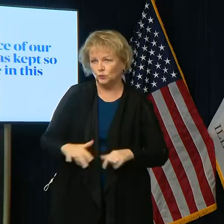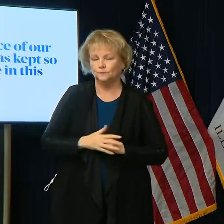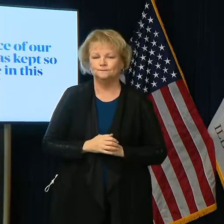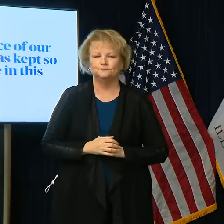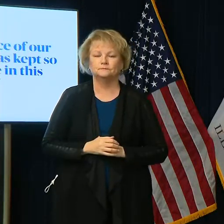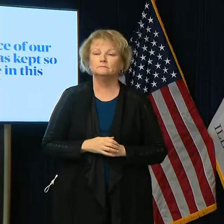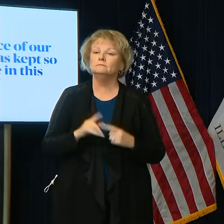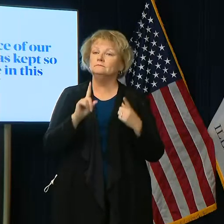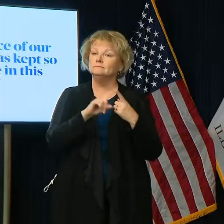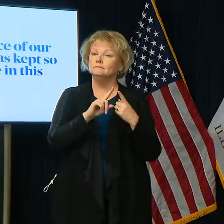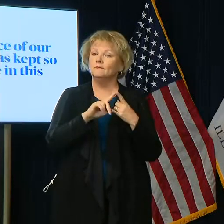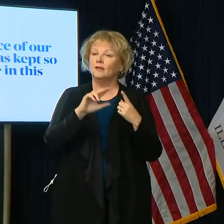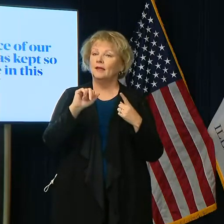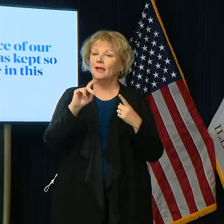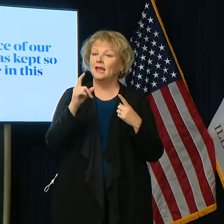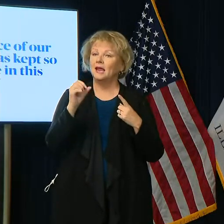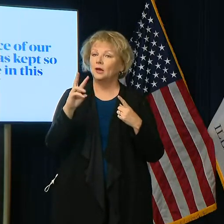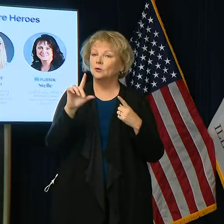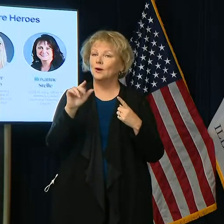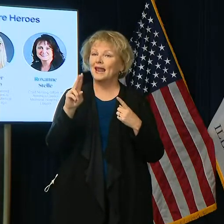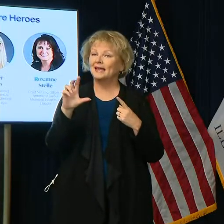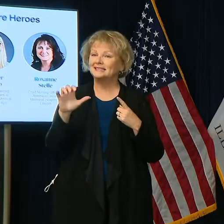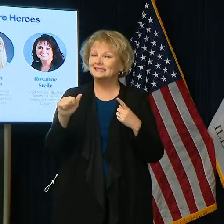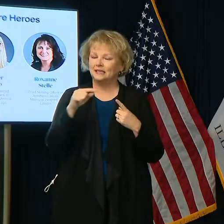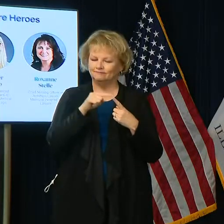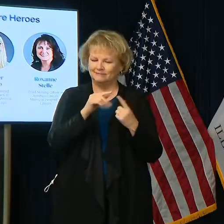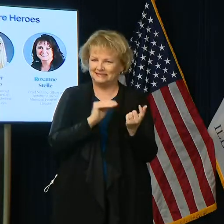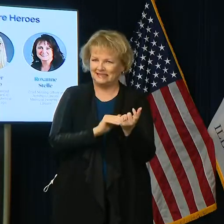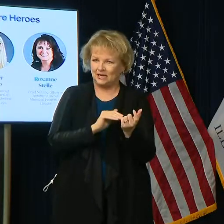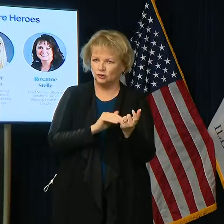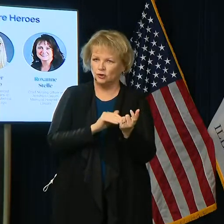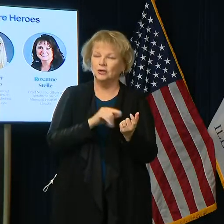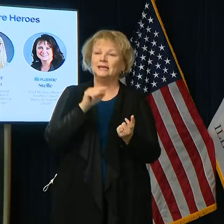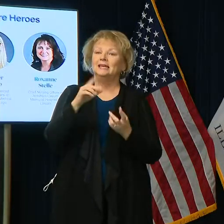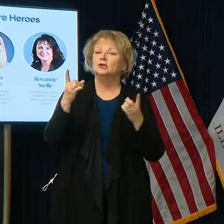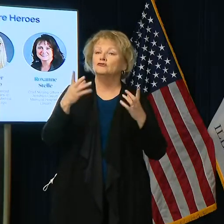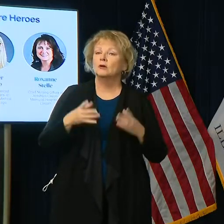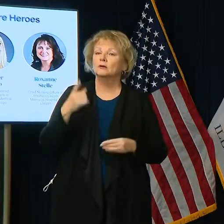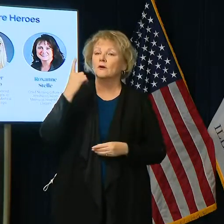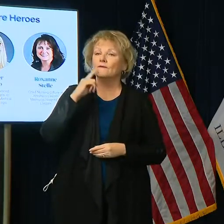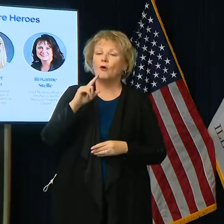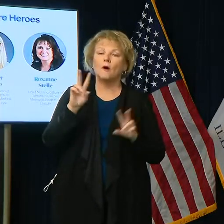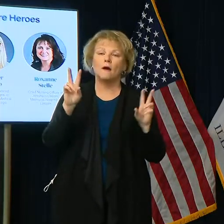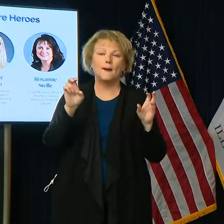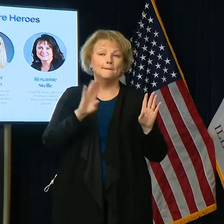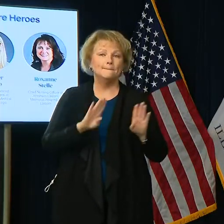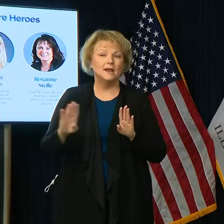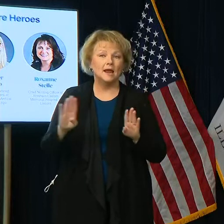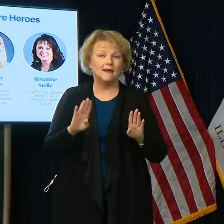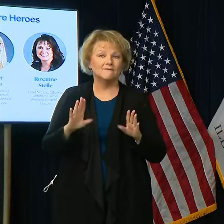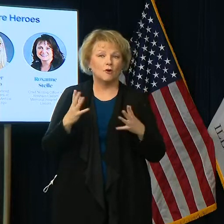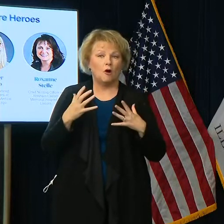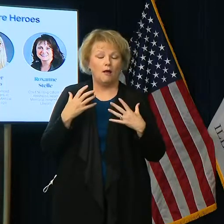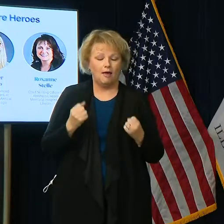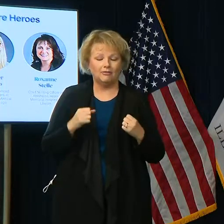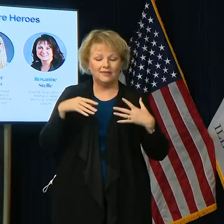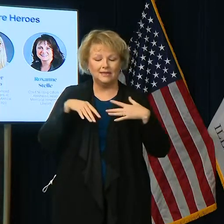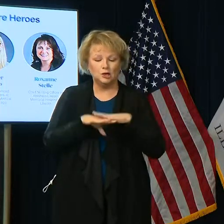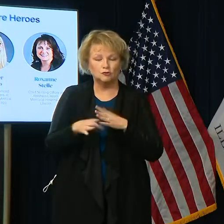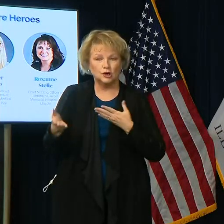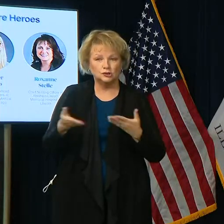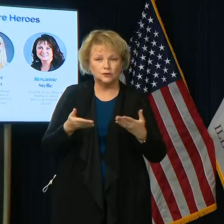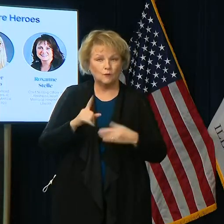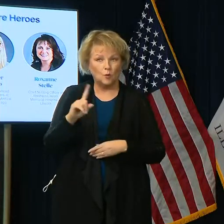People like Dr. Andrew Lancia, Medical Director of the Behavioral Health Integrated Services